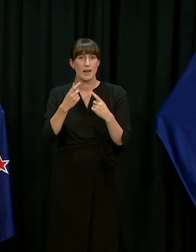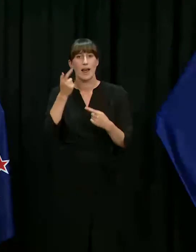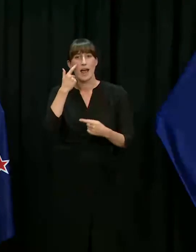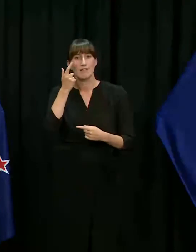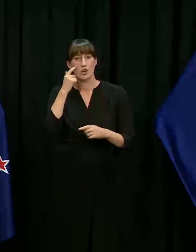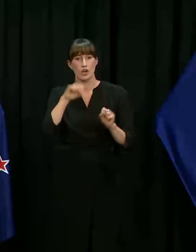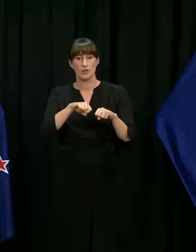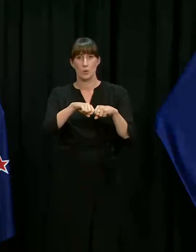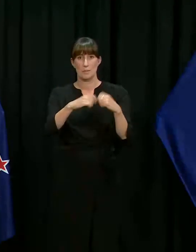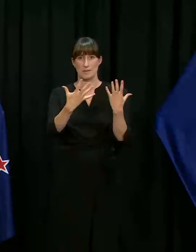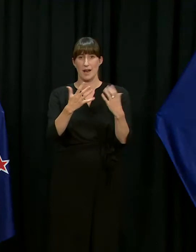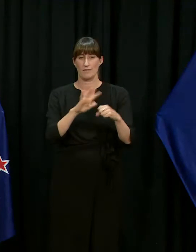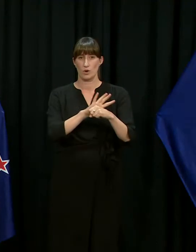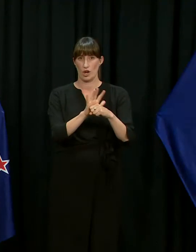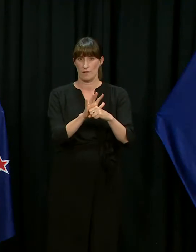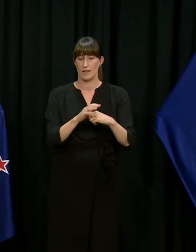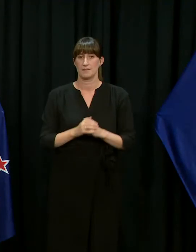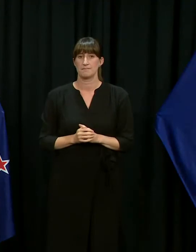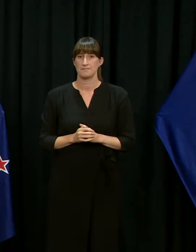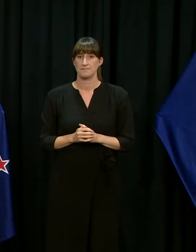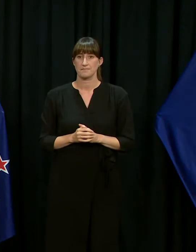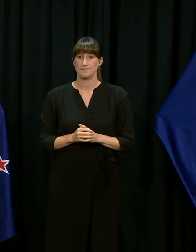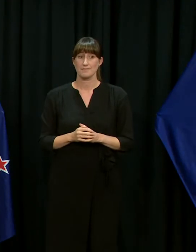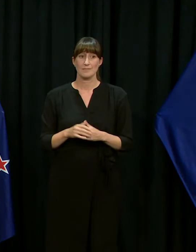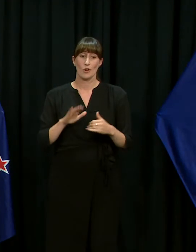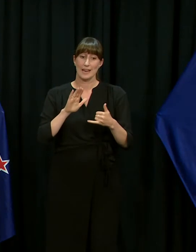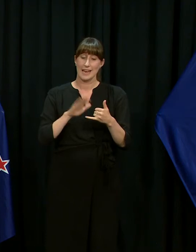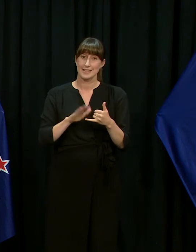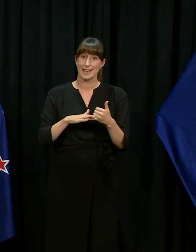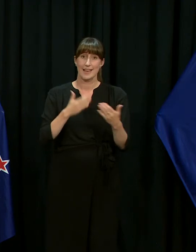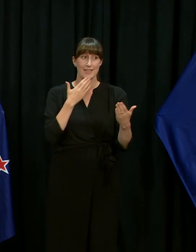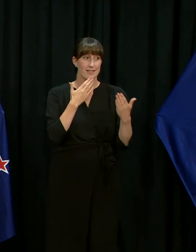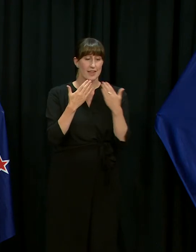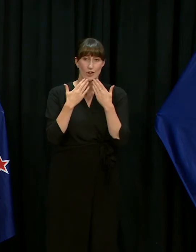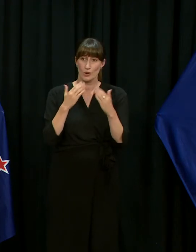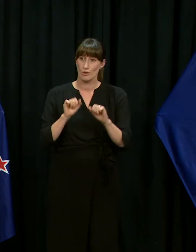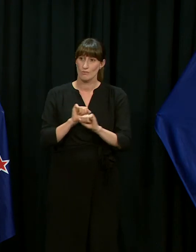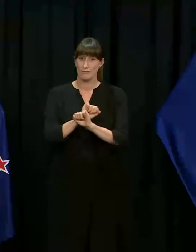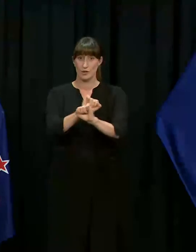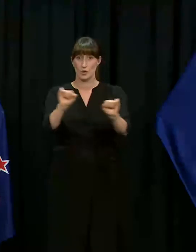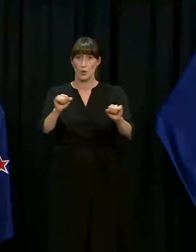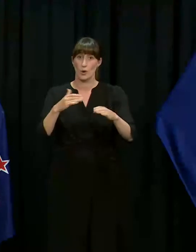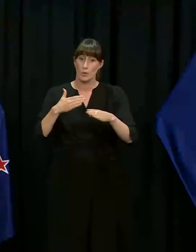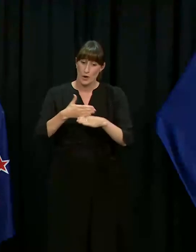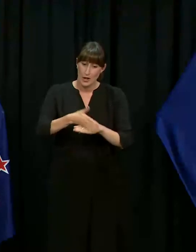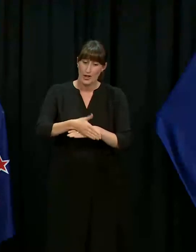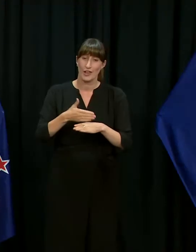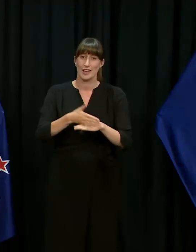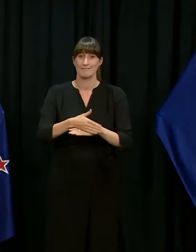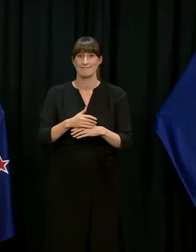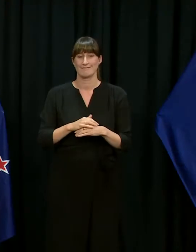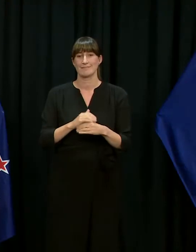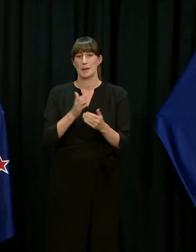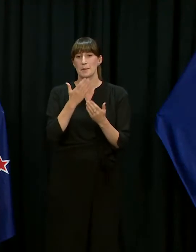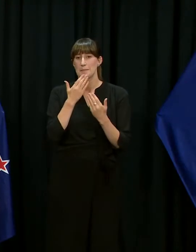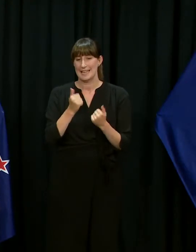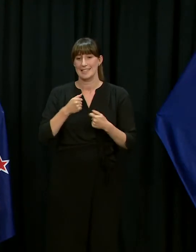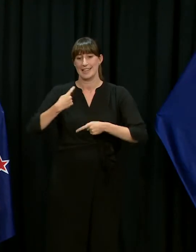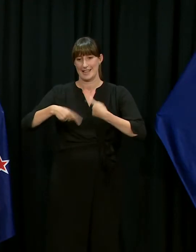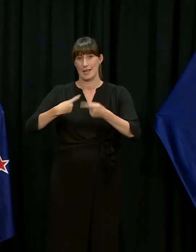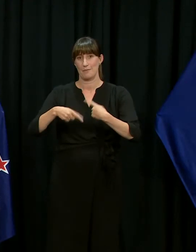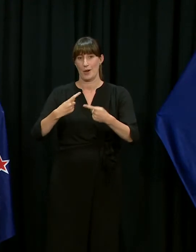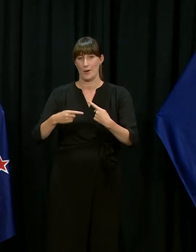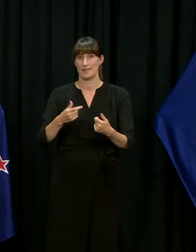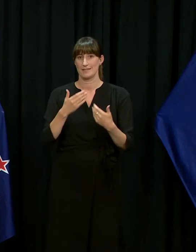covid19.govt.nz. And so finally, once again, thank you for everyone for all of your work to date. We ask you to just keep up your enormous efforts. We're